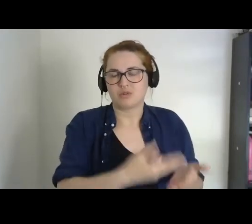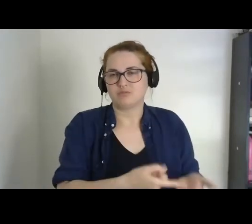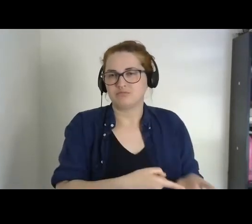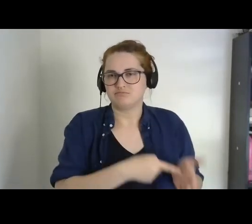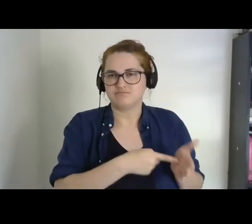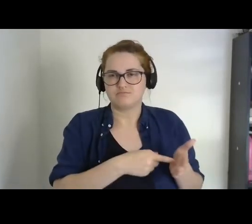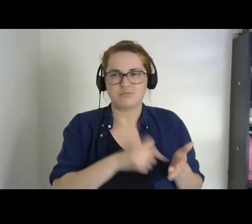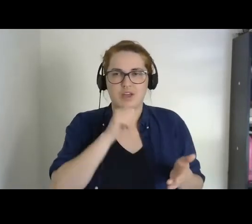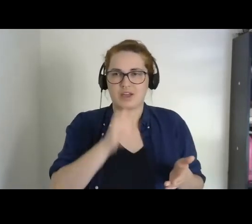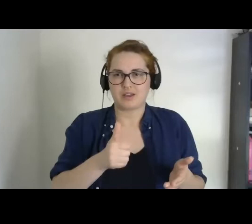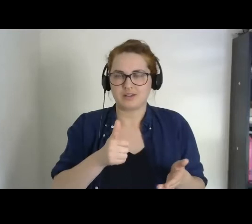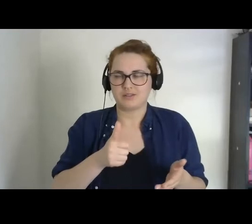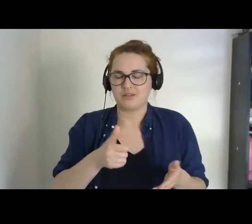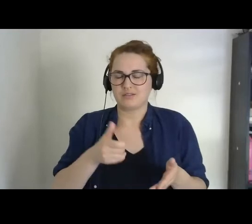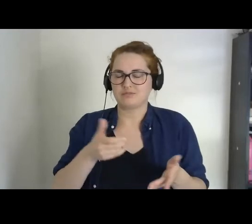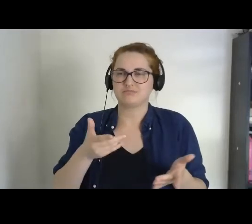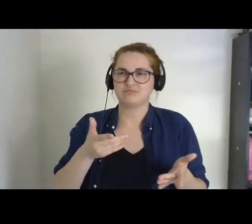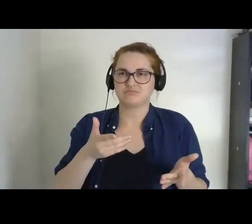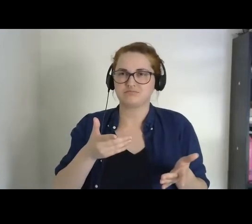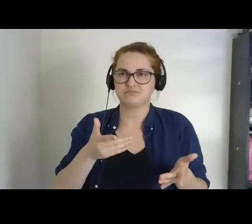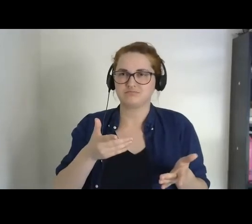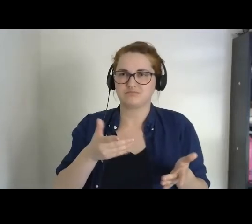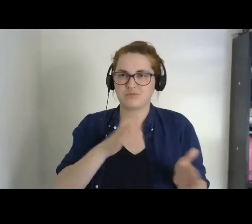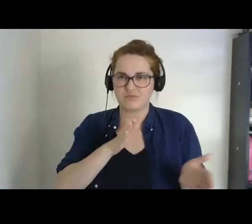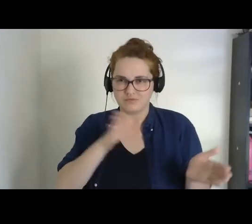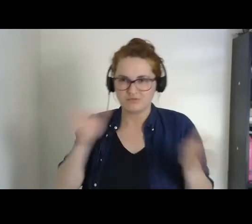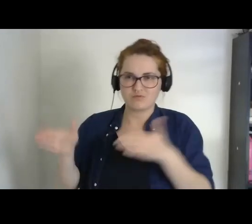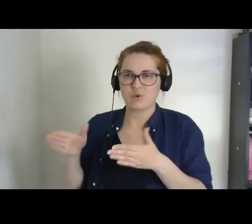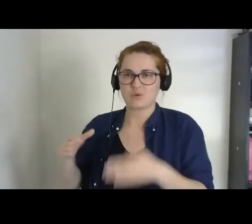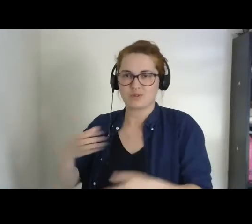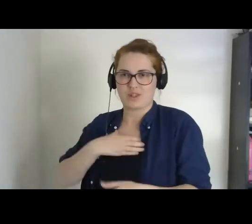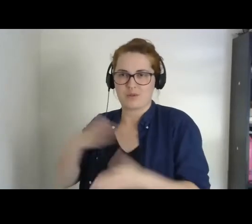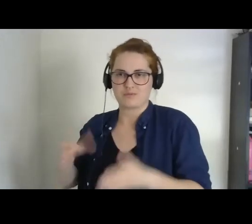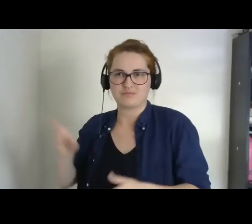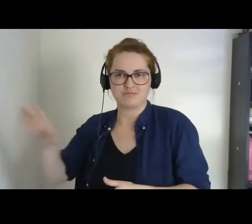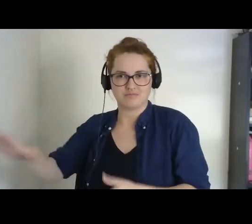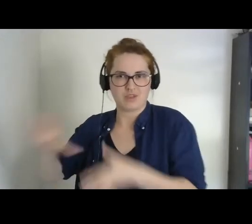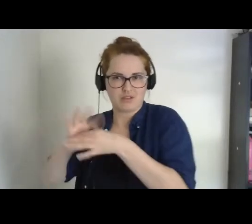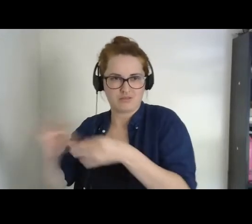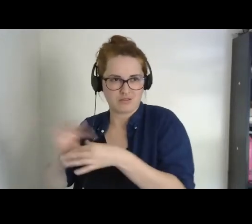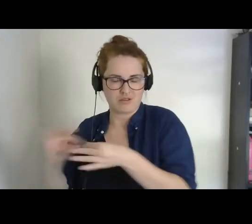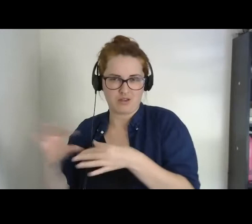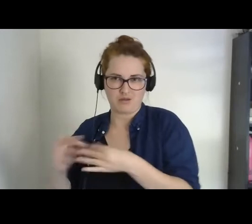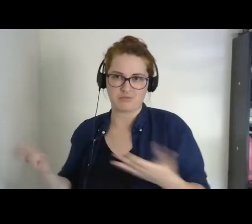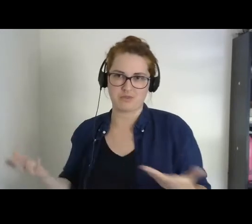paying attention to what the complainant said on the stand and her conduct.